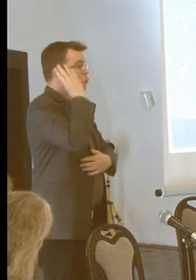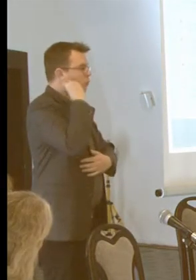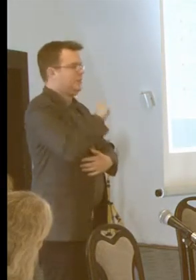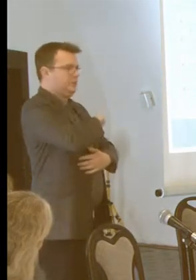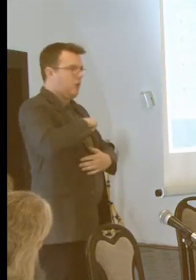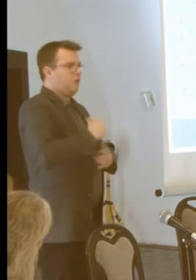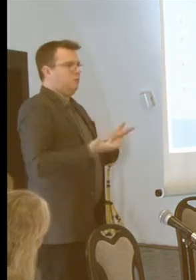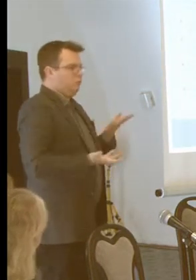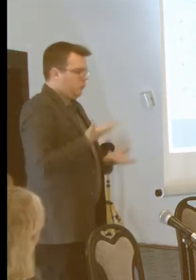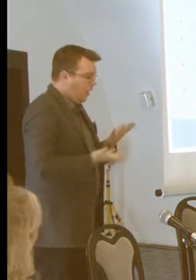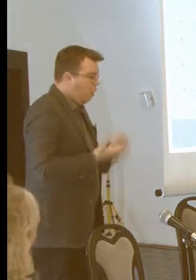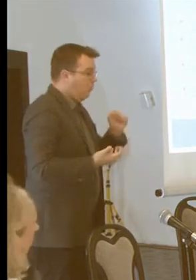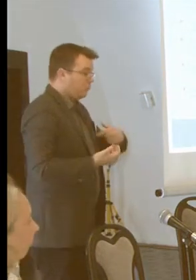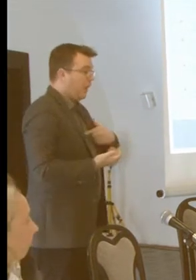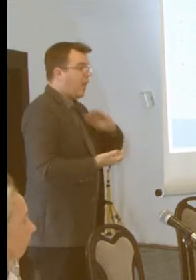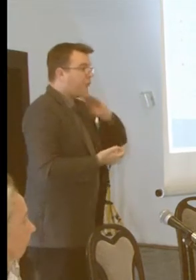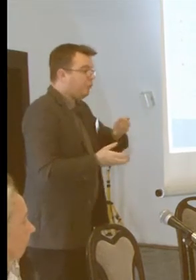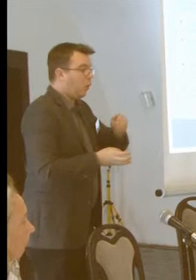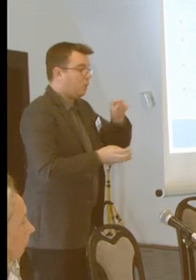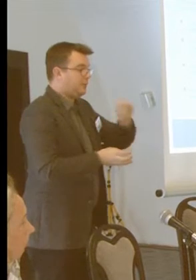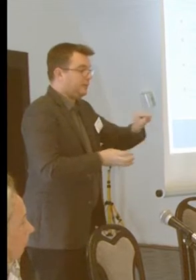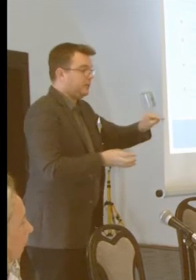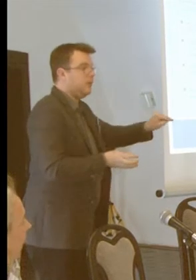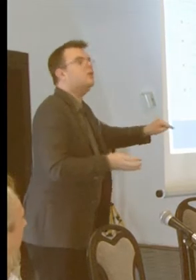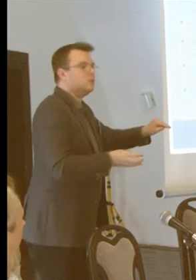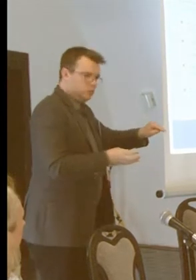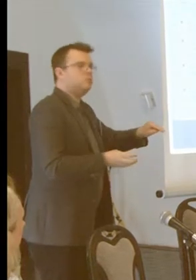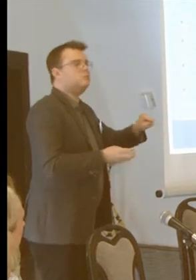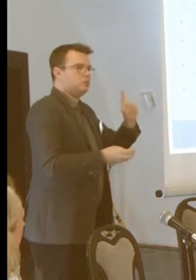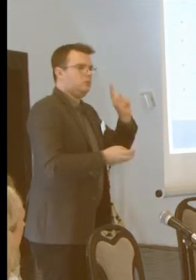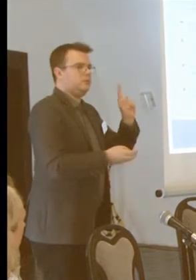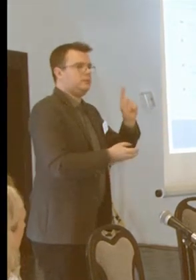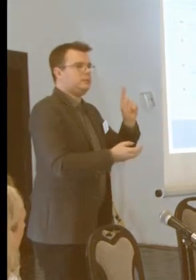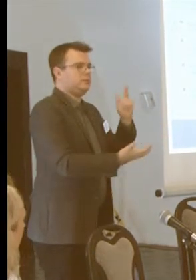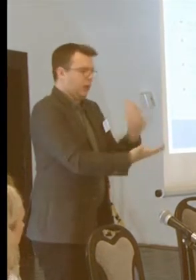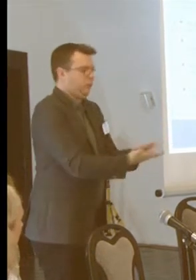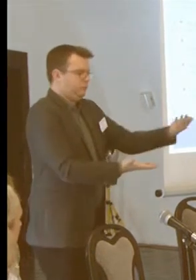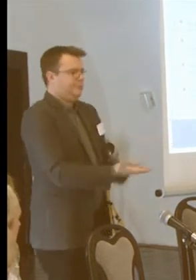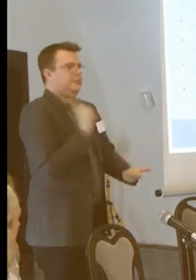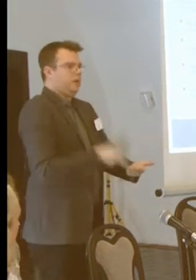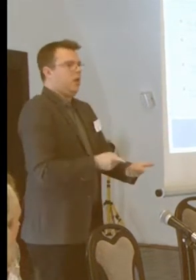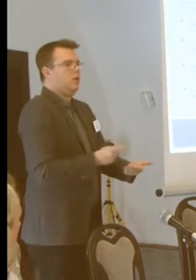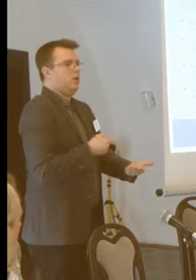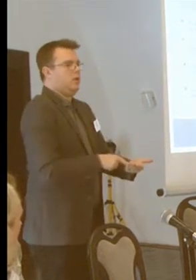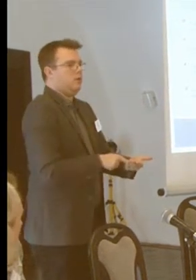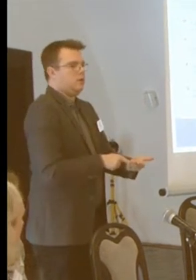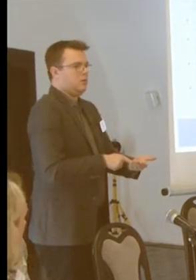the need is by the deaf persons themselves. The deaf persons themselves know what they need, what